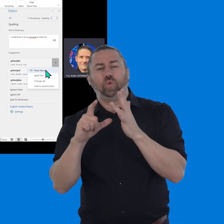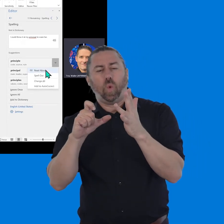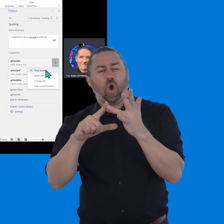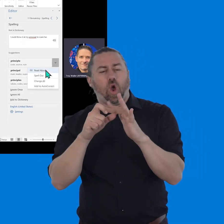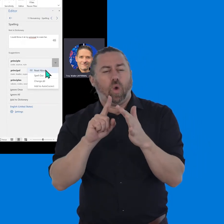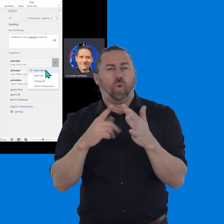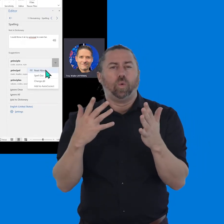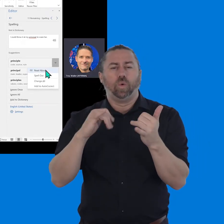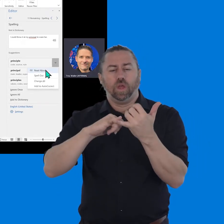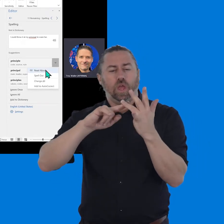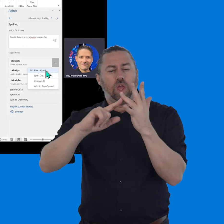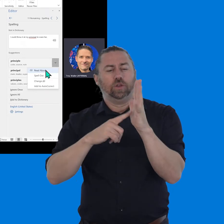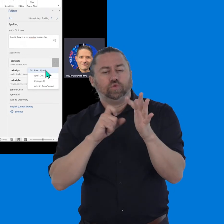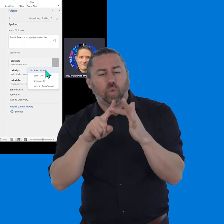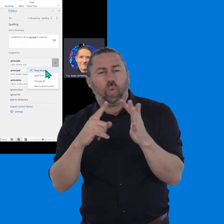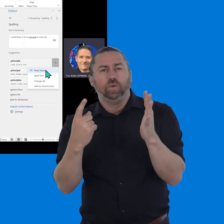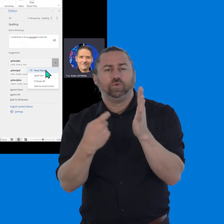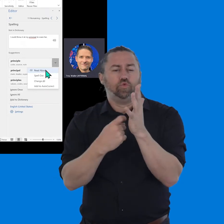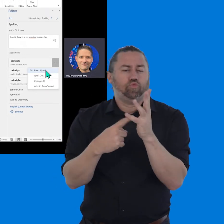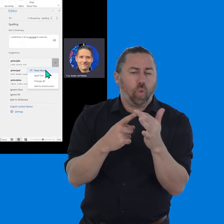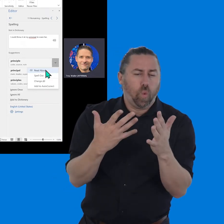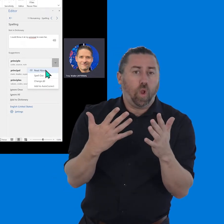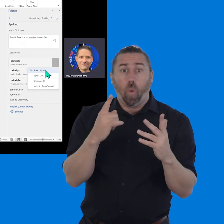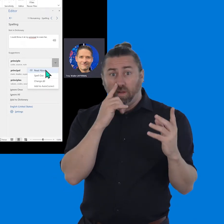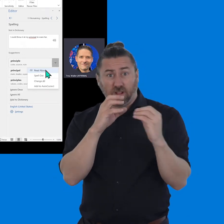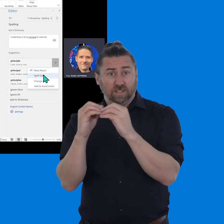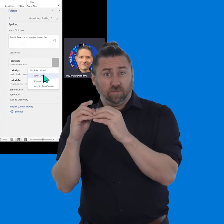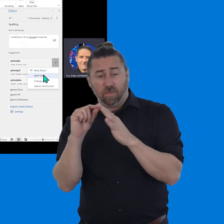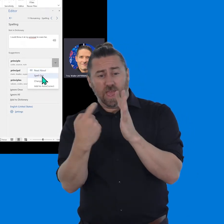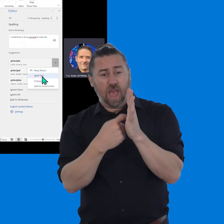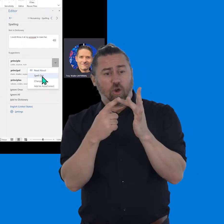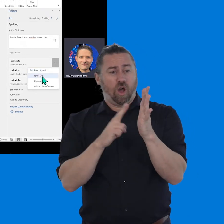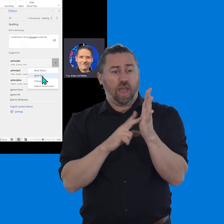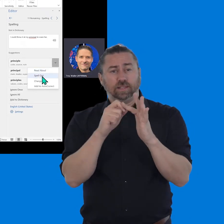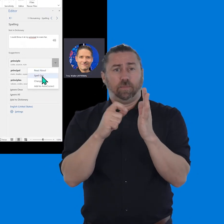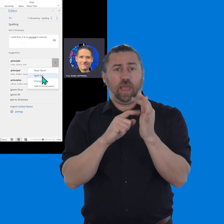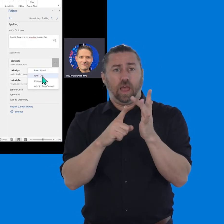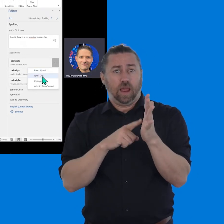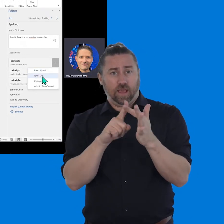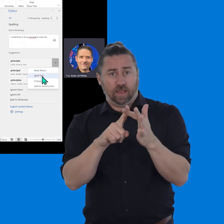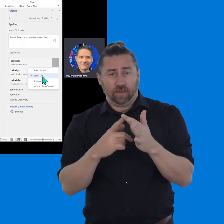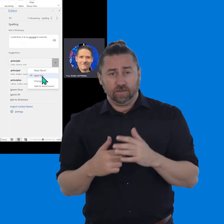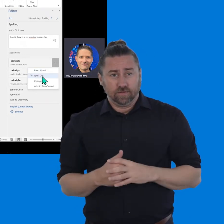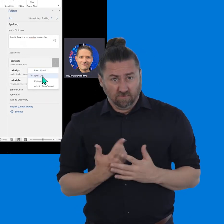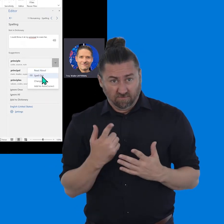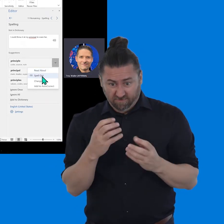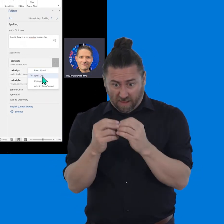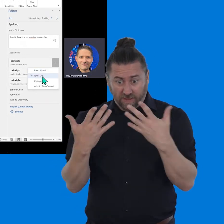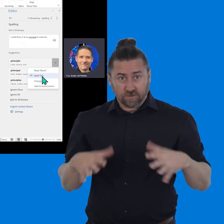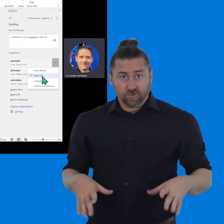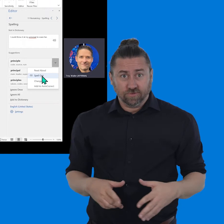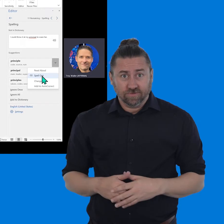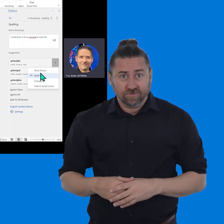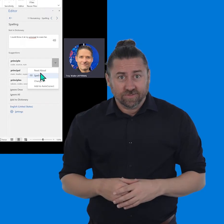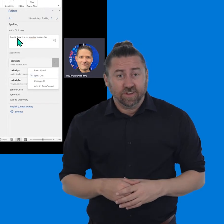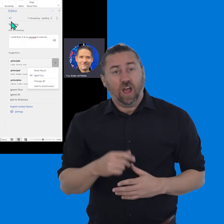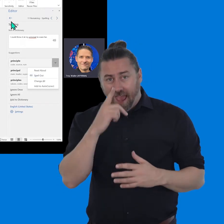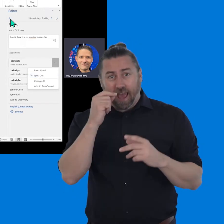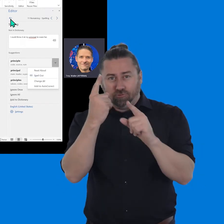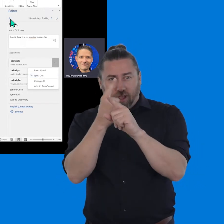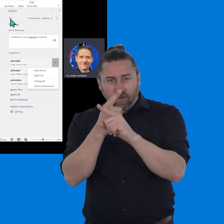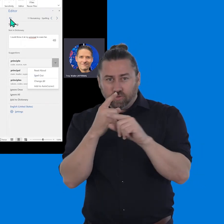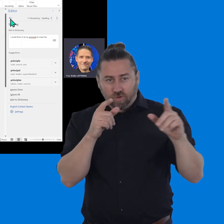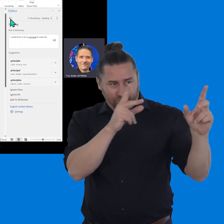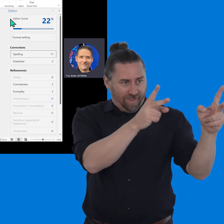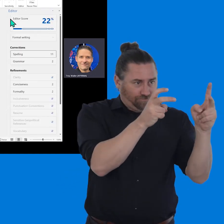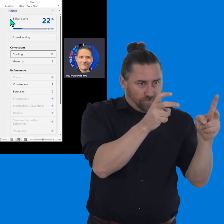Principal, similar to code, source, rule. And even spelled out for me. Principle.